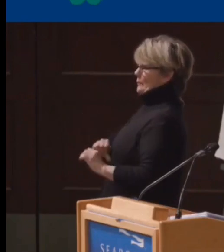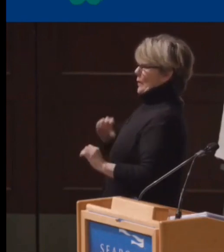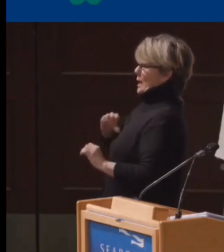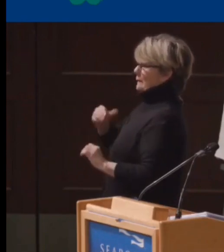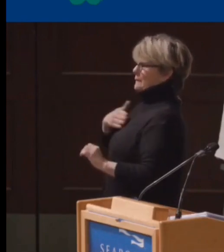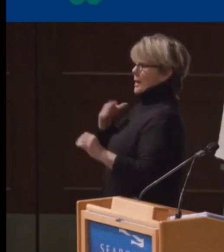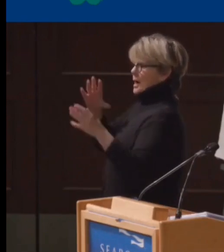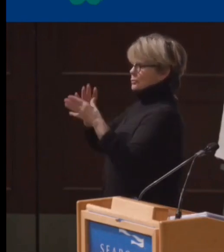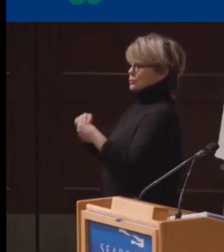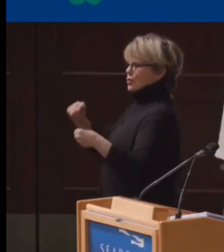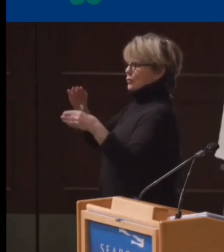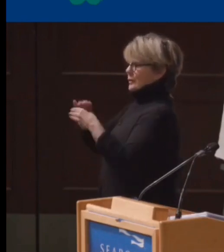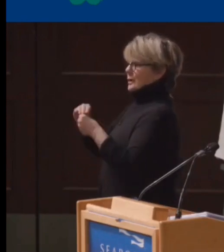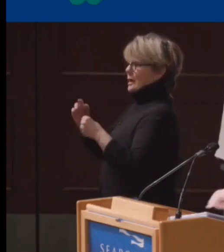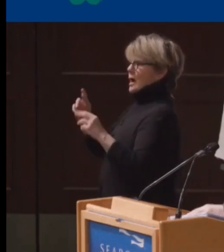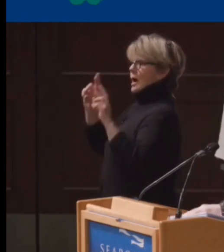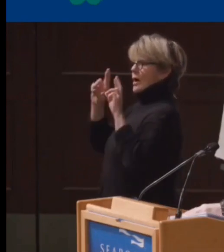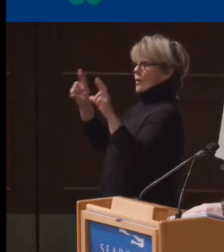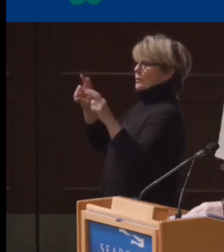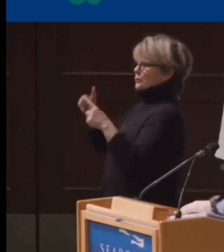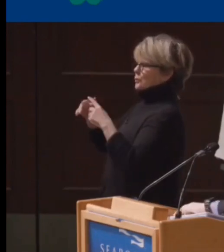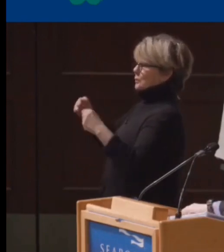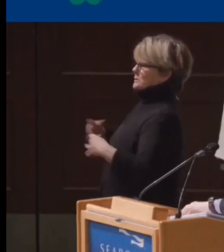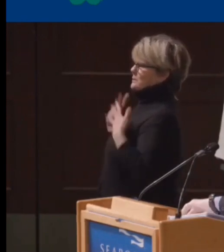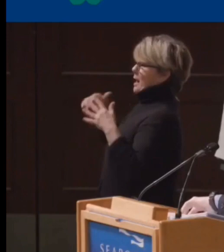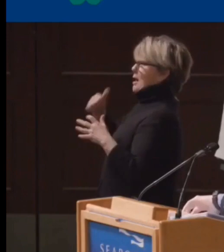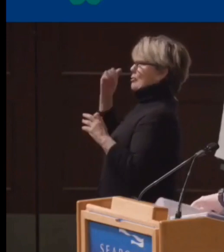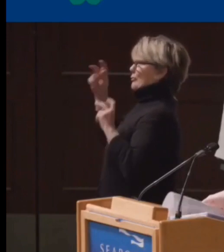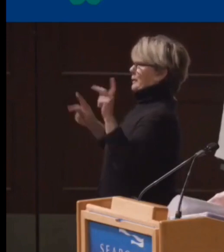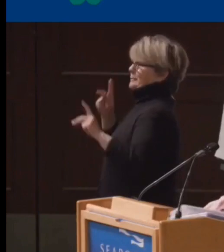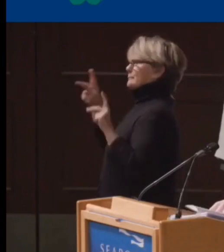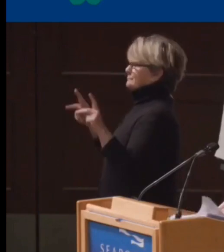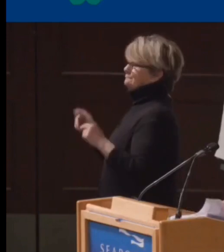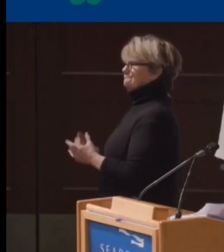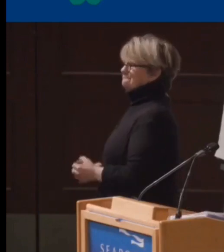and I hope to inspire others.